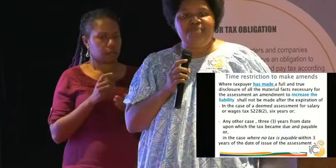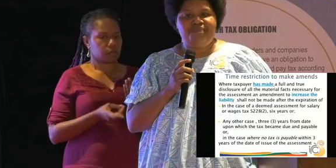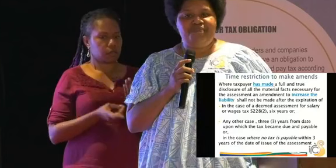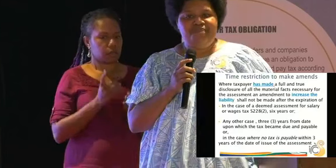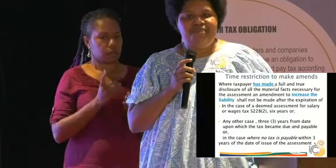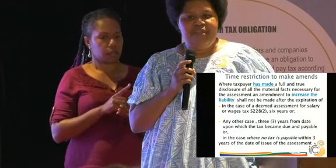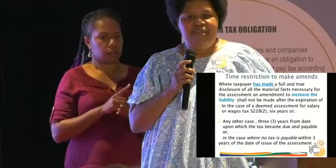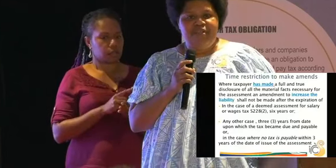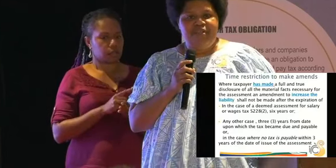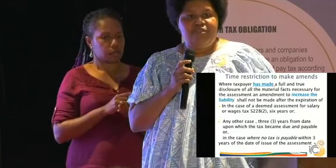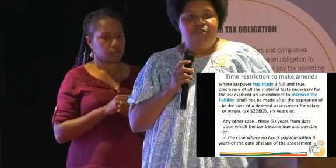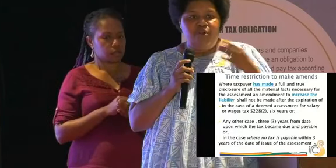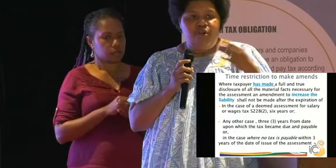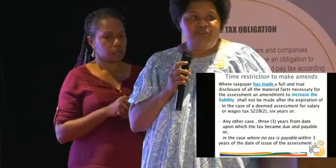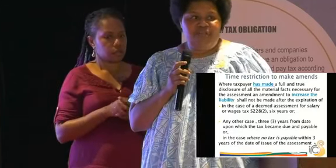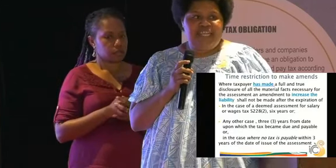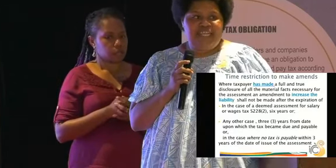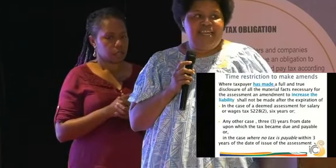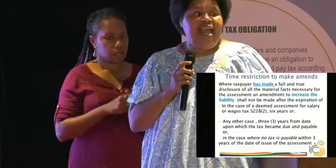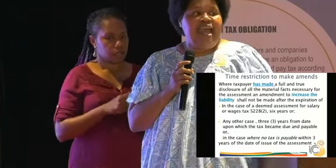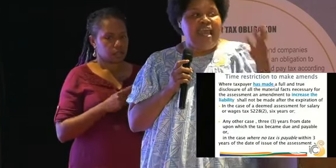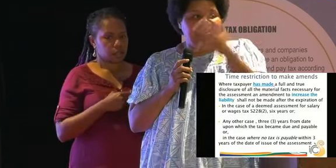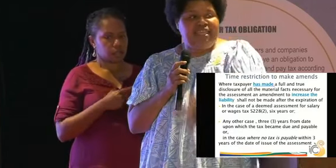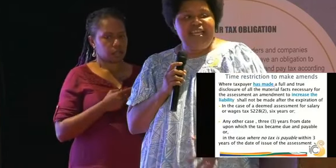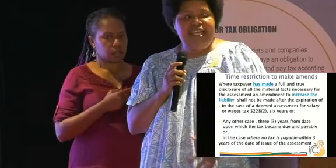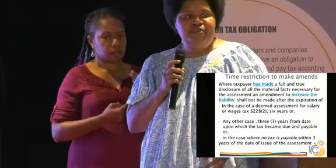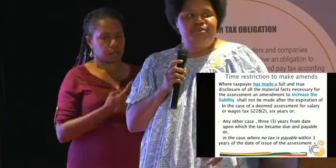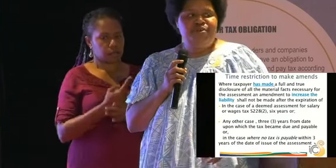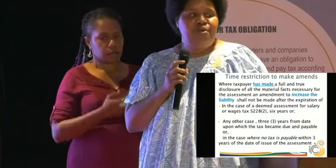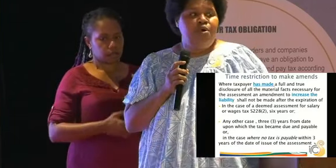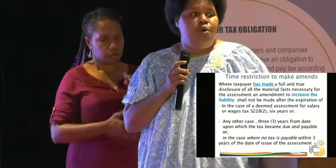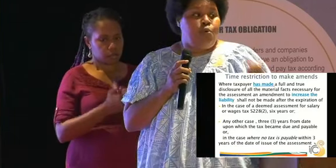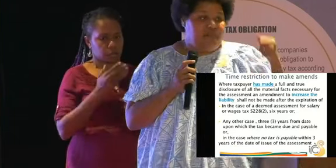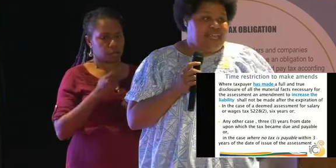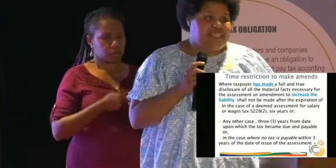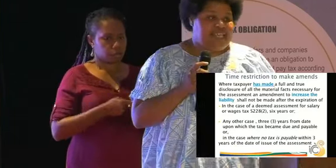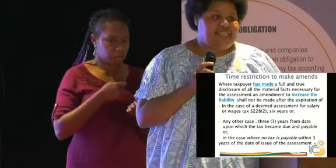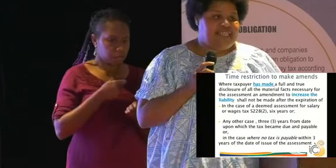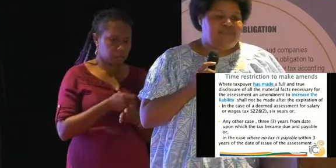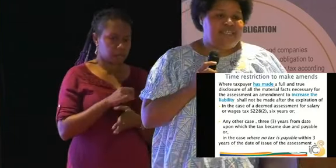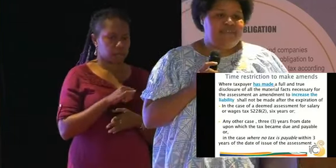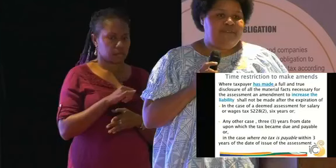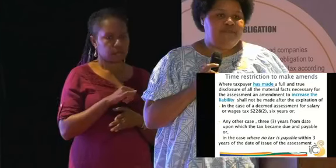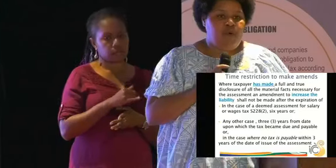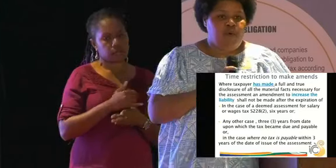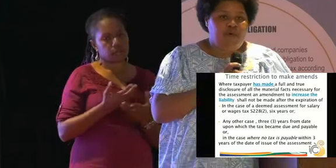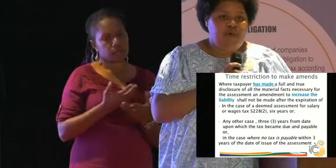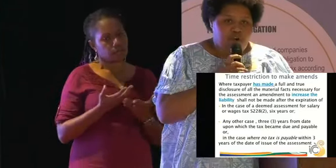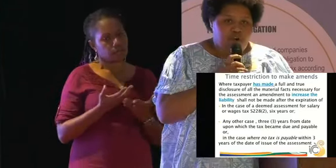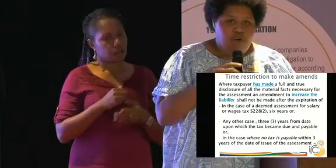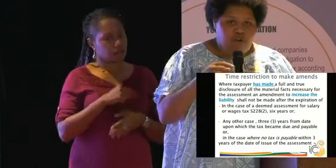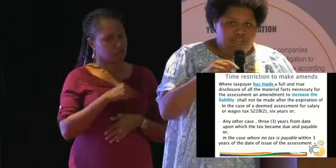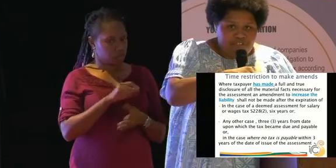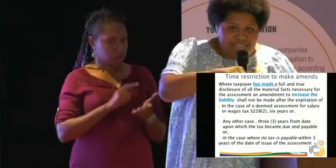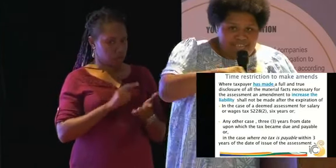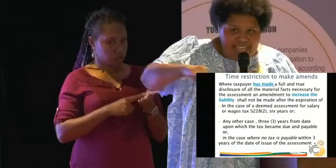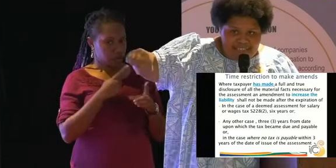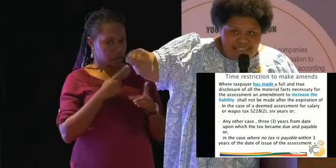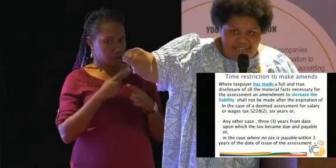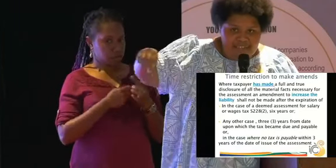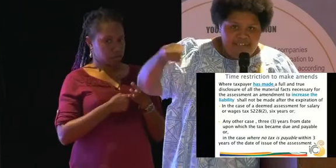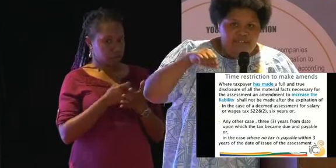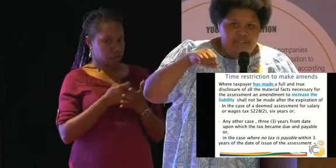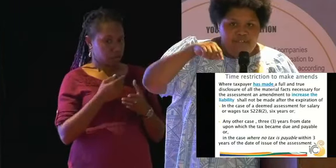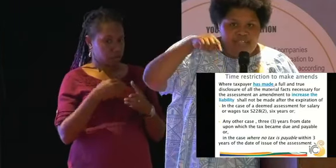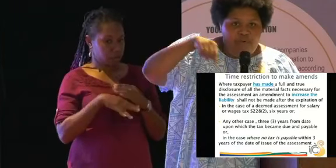due. So you lodge your return, everything is true, we raise the assessment, we've got only 3